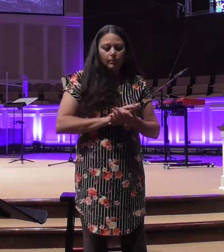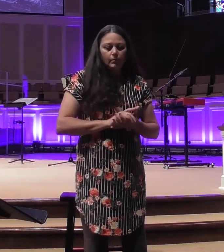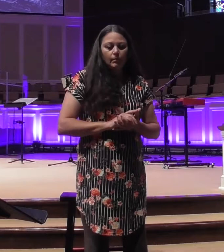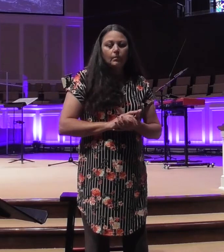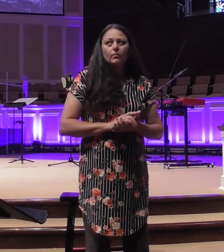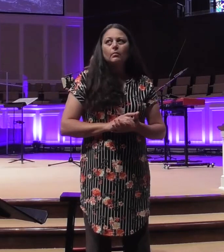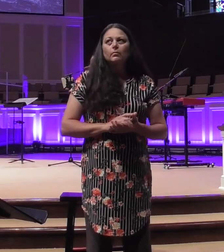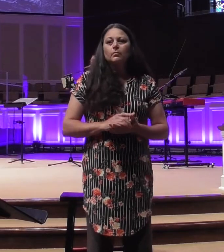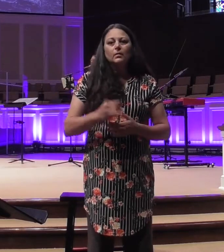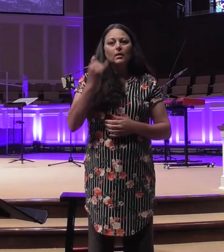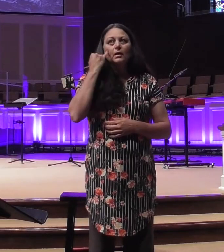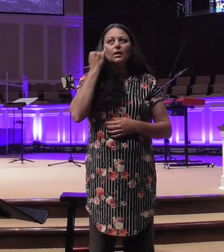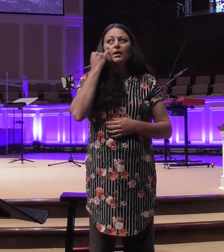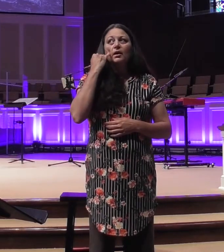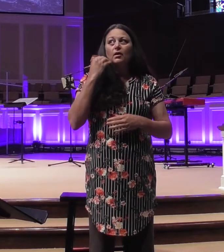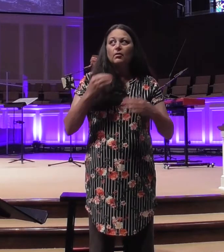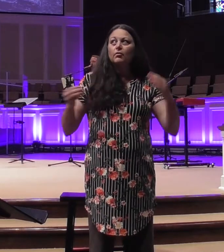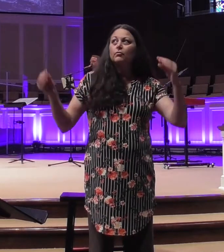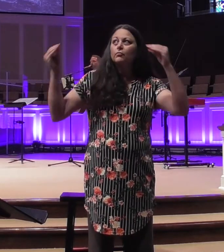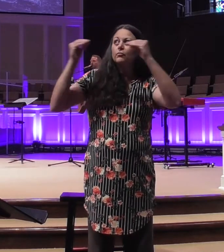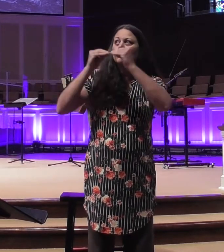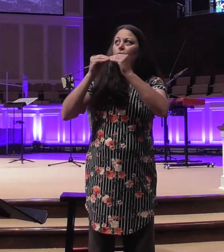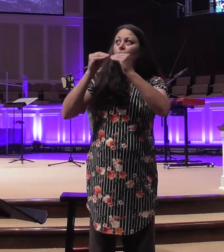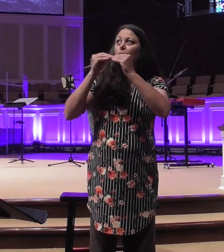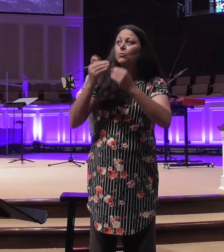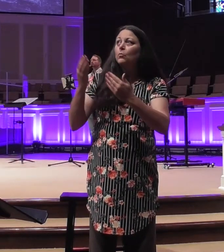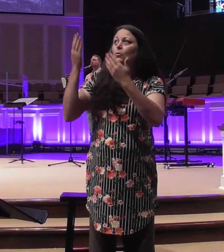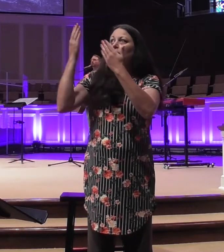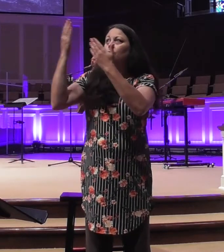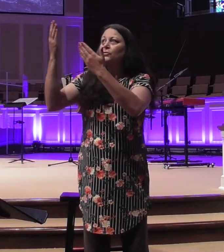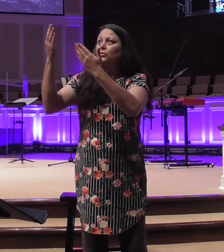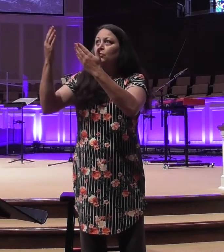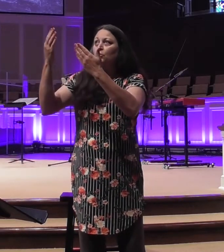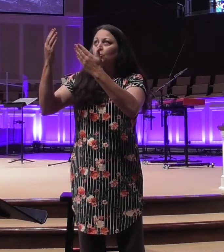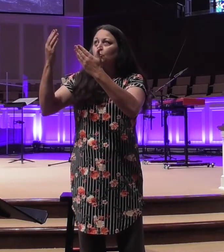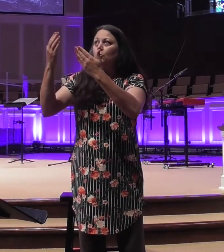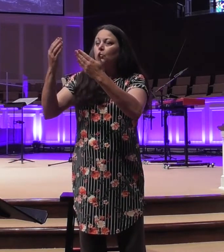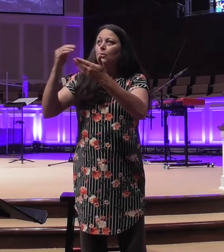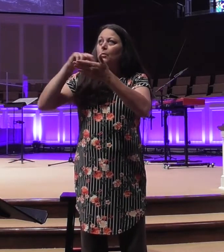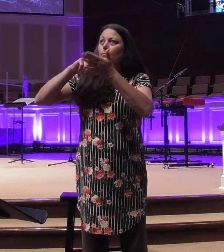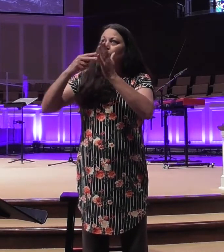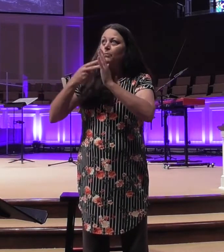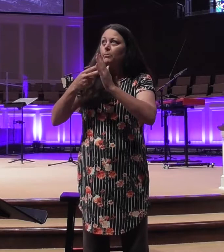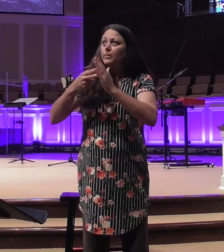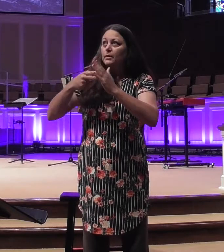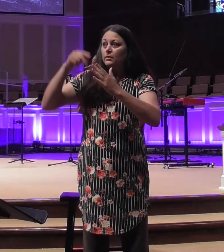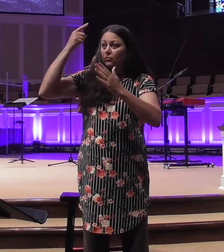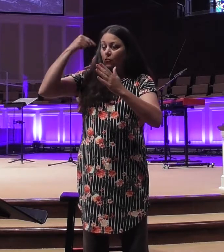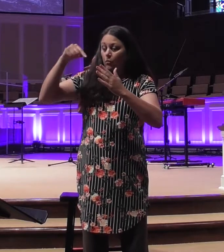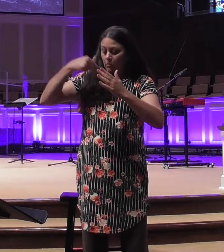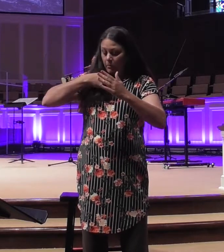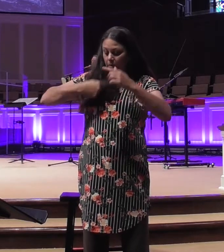If more of you means less of me, take